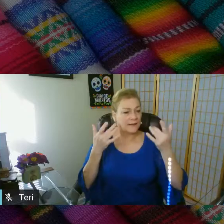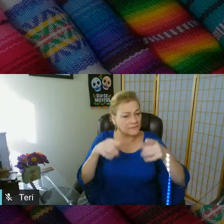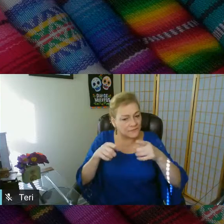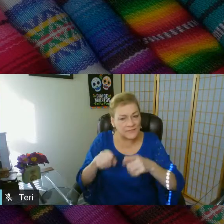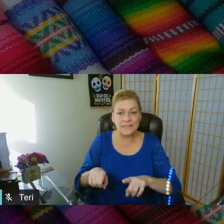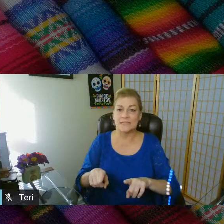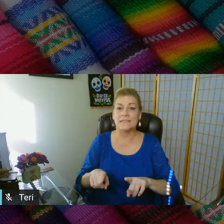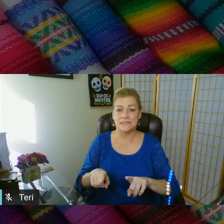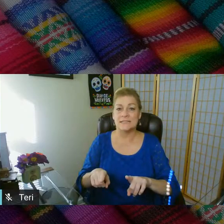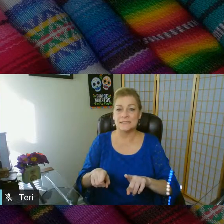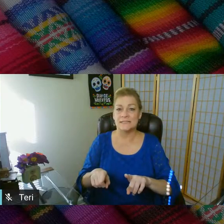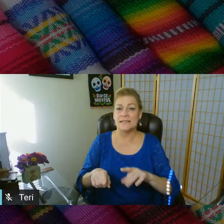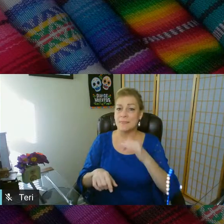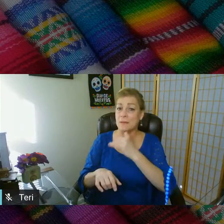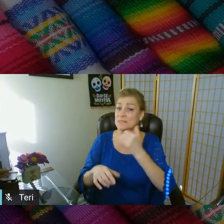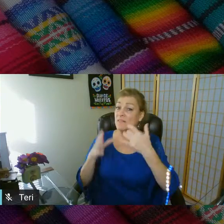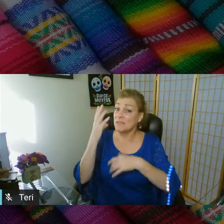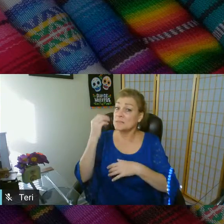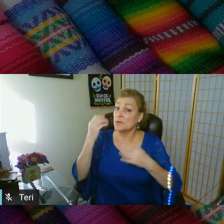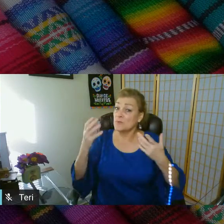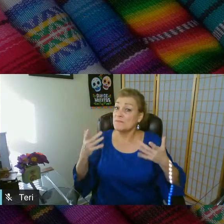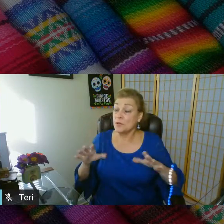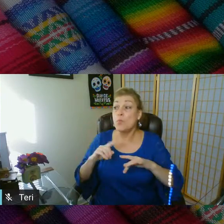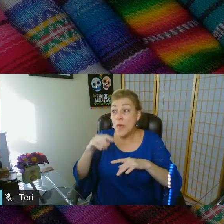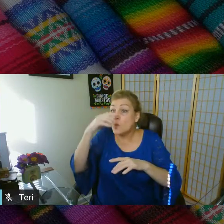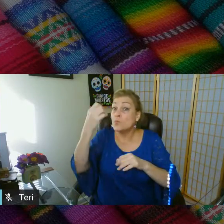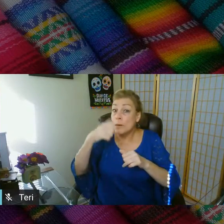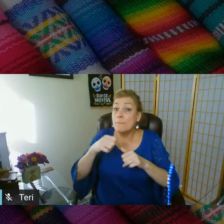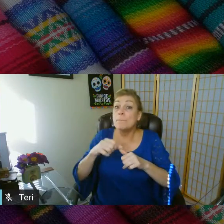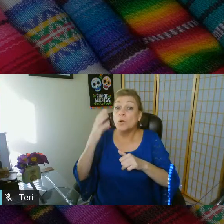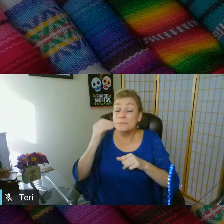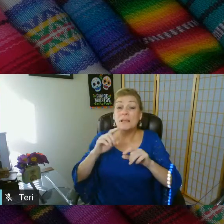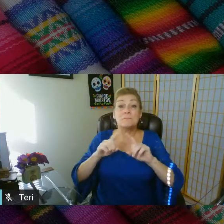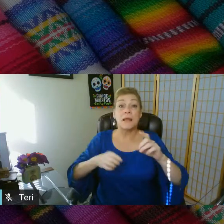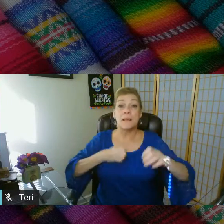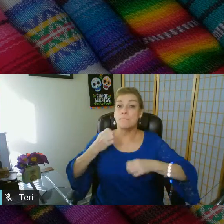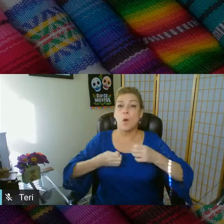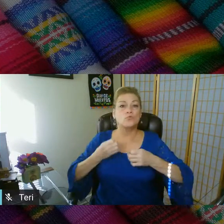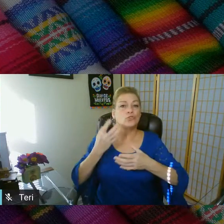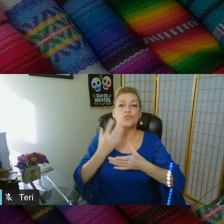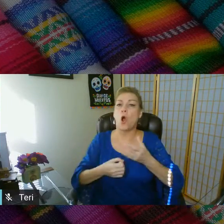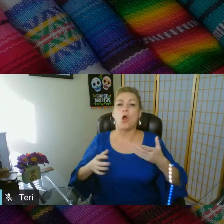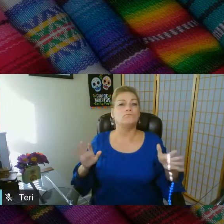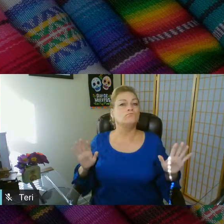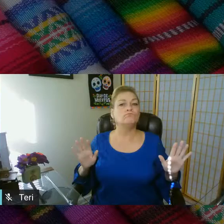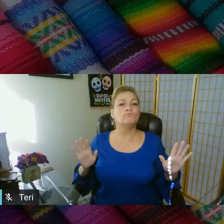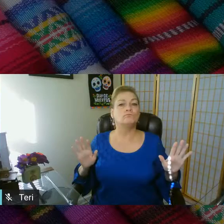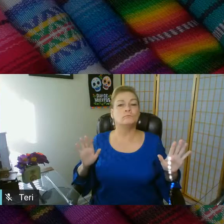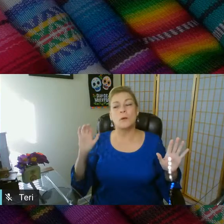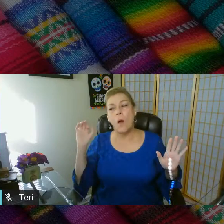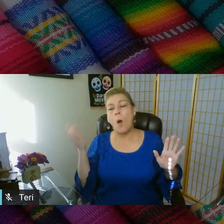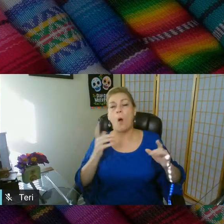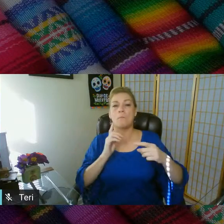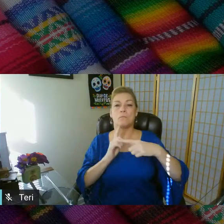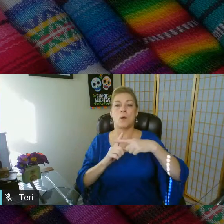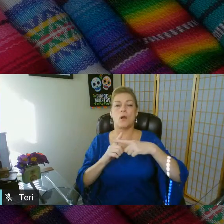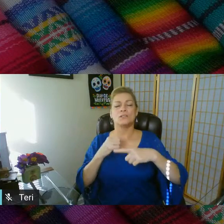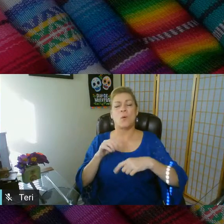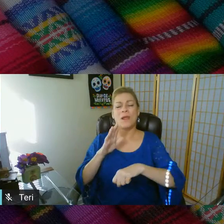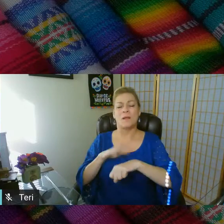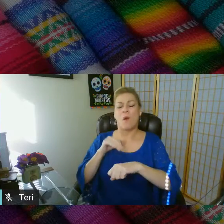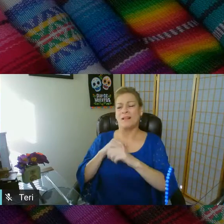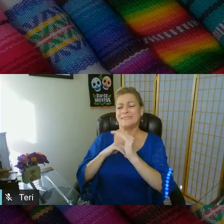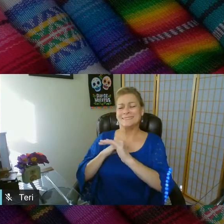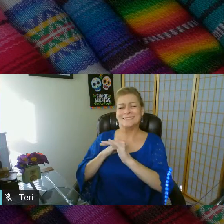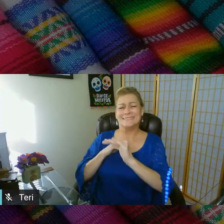happenings, that we may call that wisdom so that we don't repeat history.